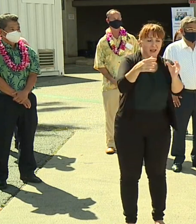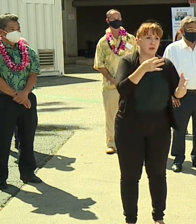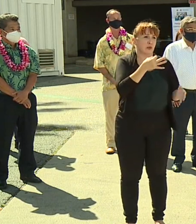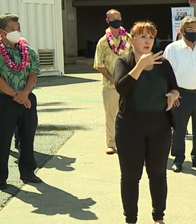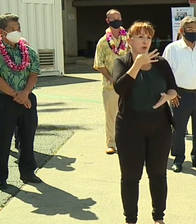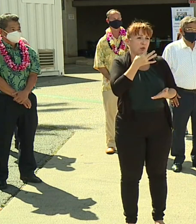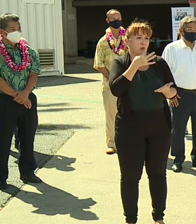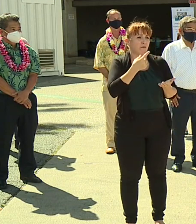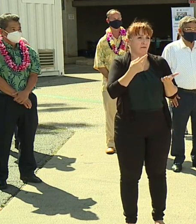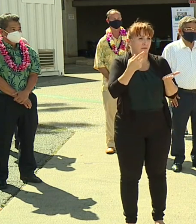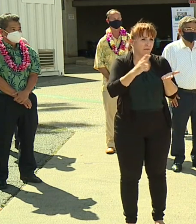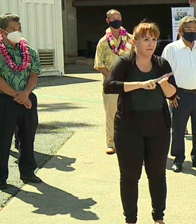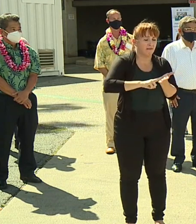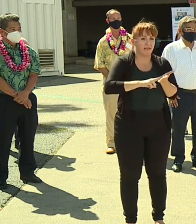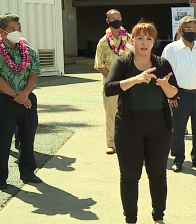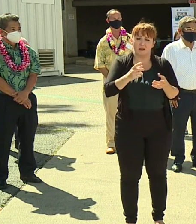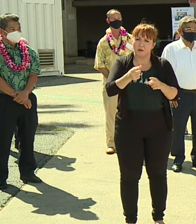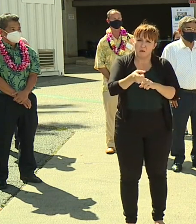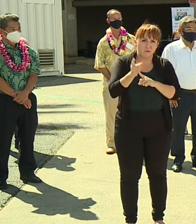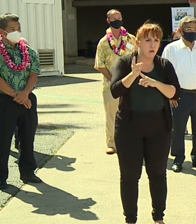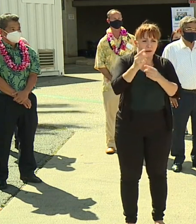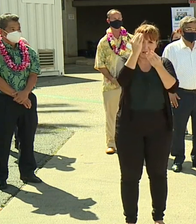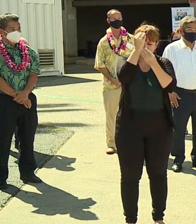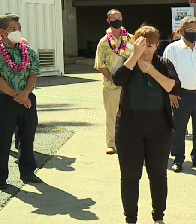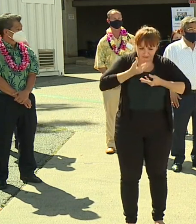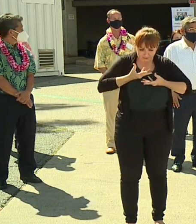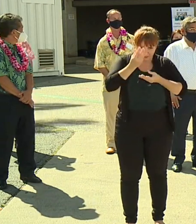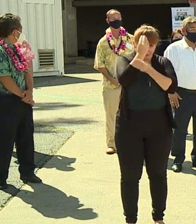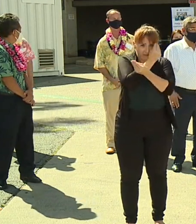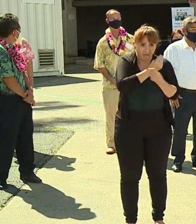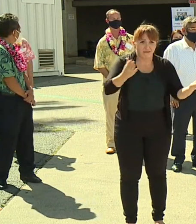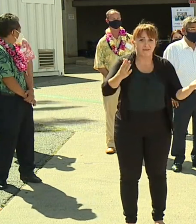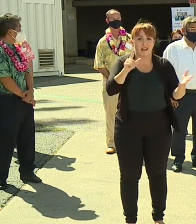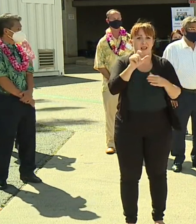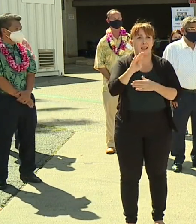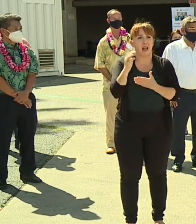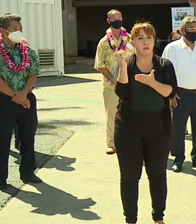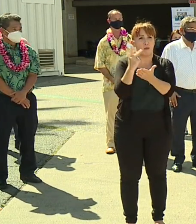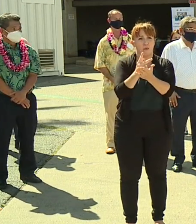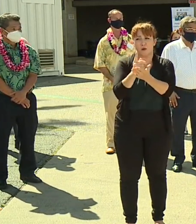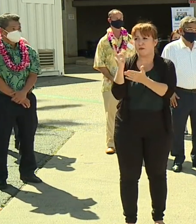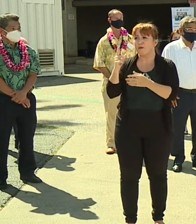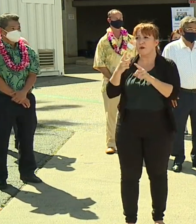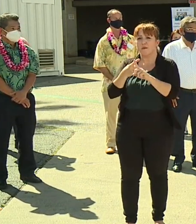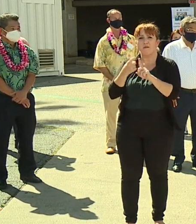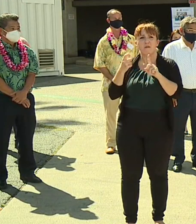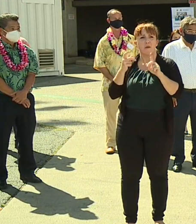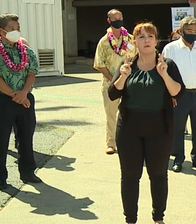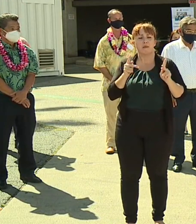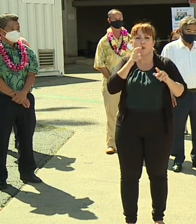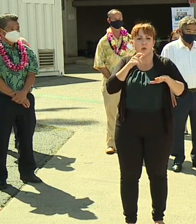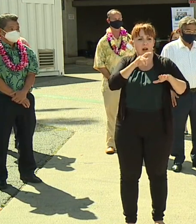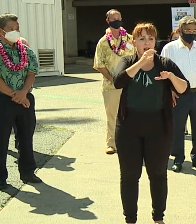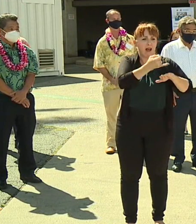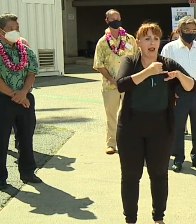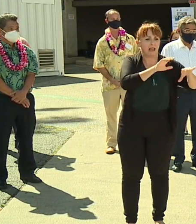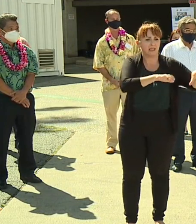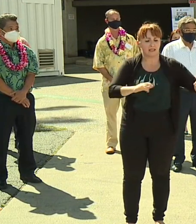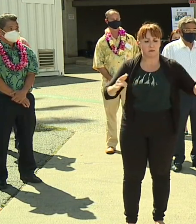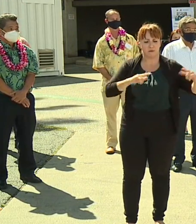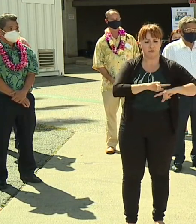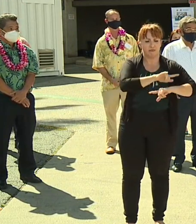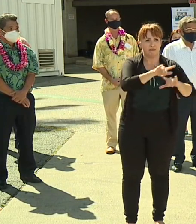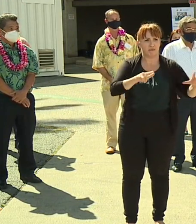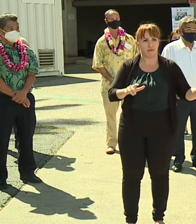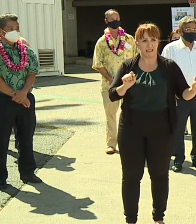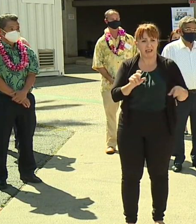anytime. The minute it's announced, this lab can then be used by those folks traveling inter-island to be tested.